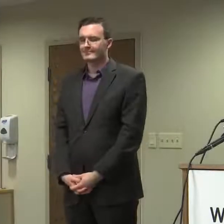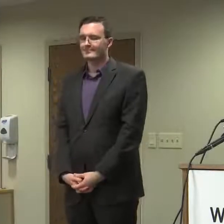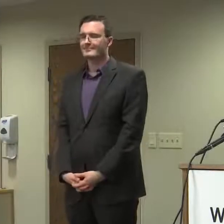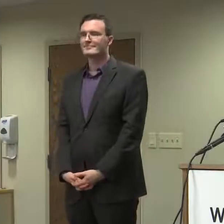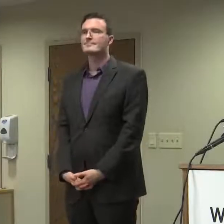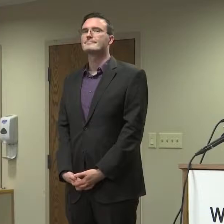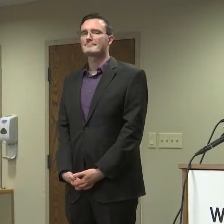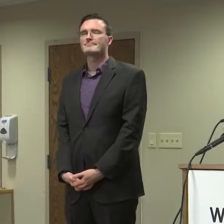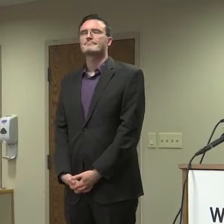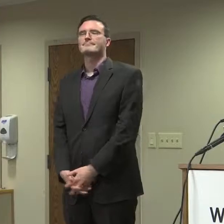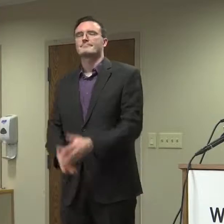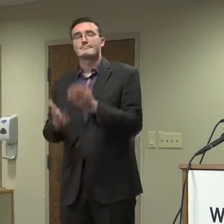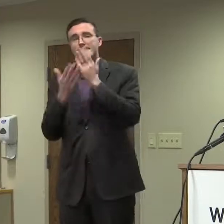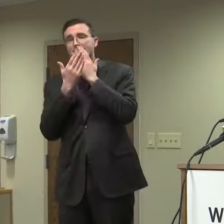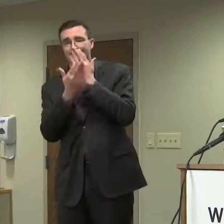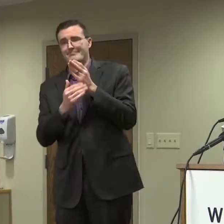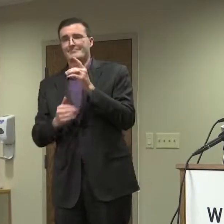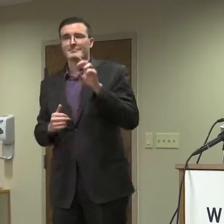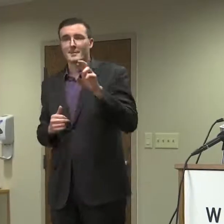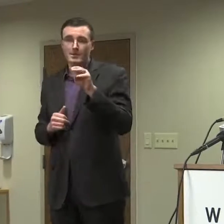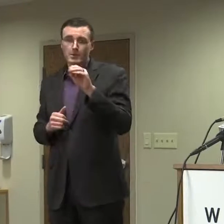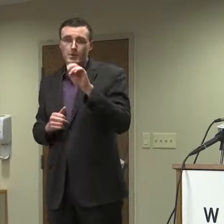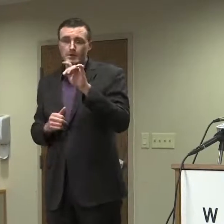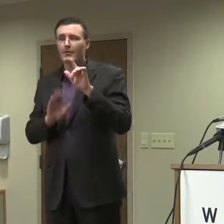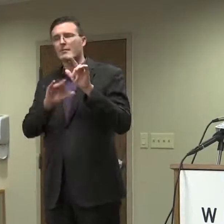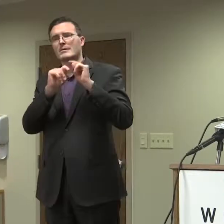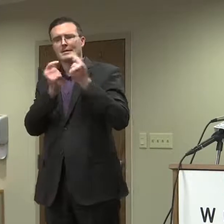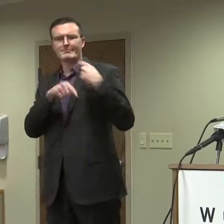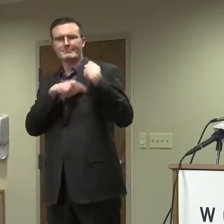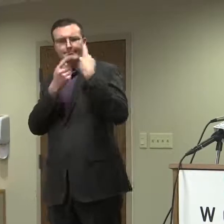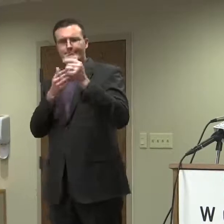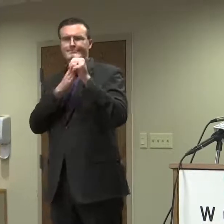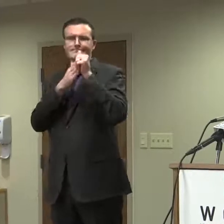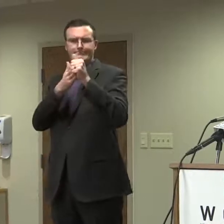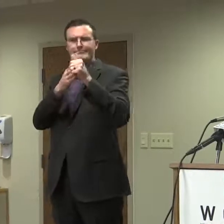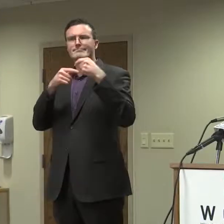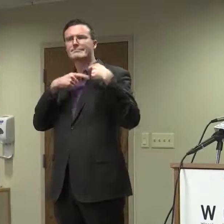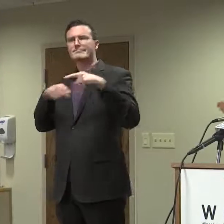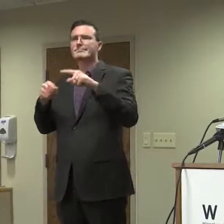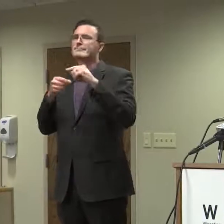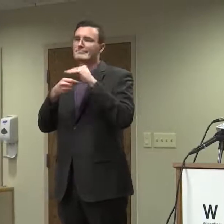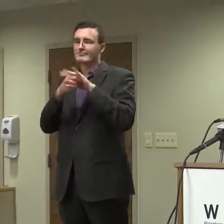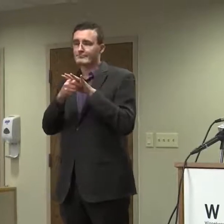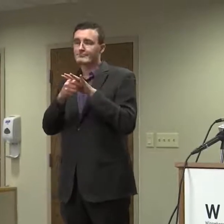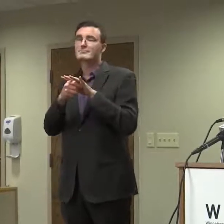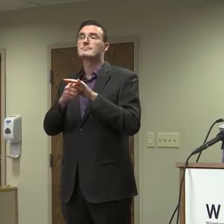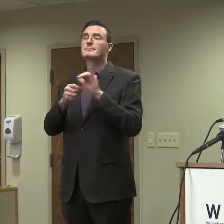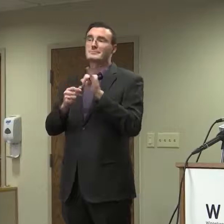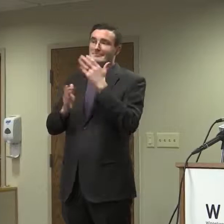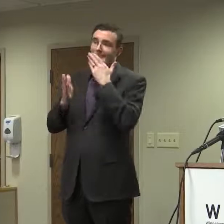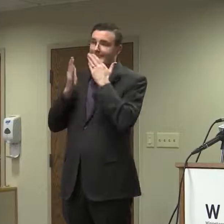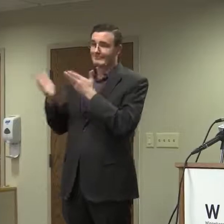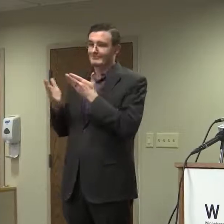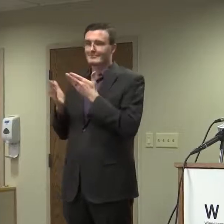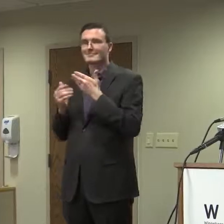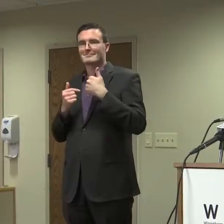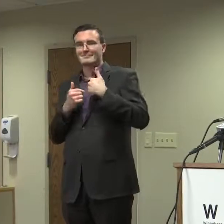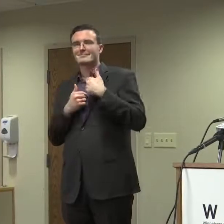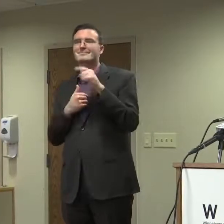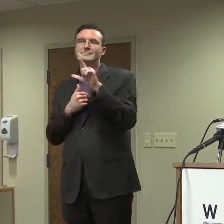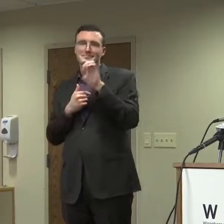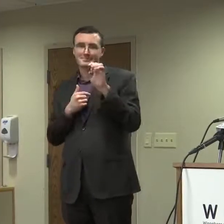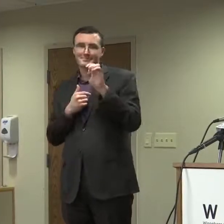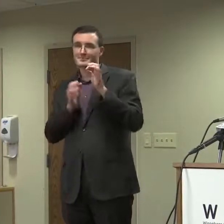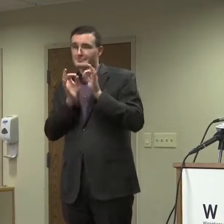Thank you, Dr. Martell, and thank you and your team for your leadership throughout the pandemic. Also want to say a special thank you to Lee